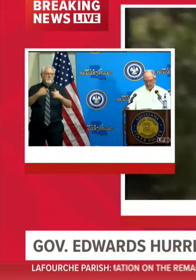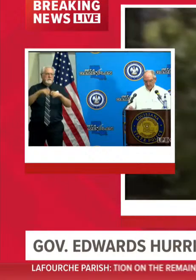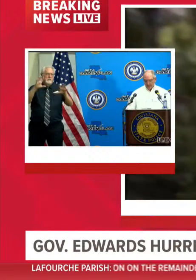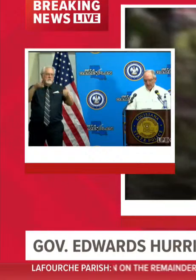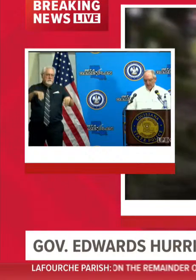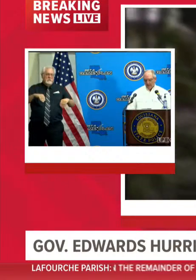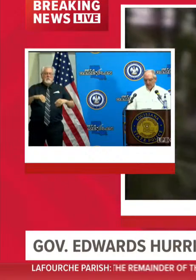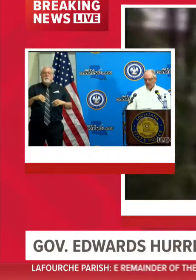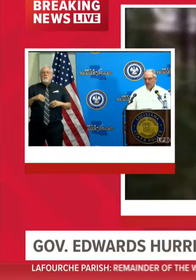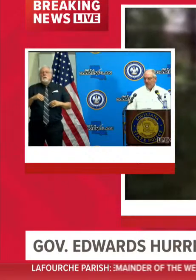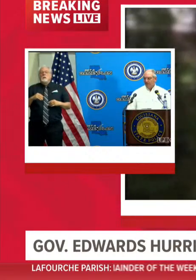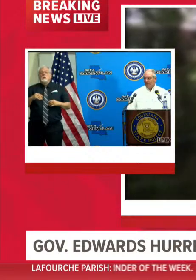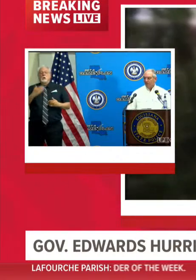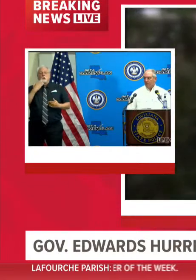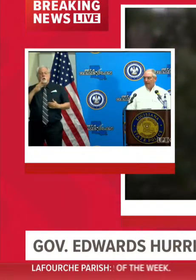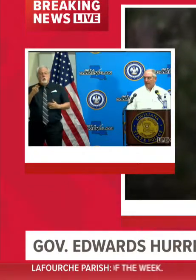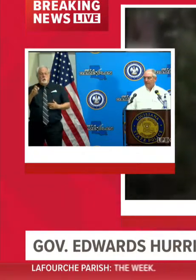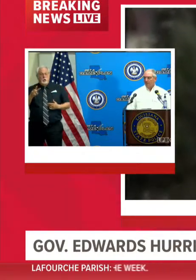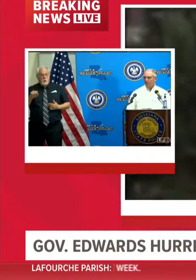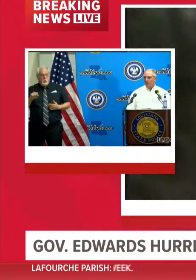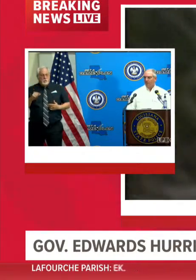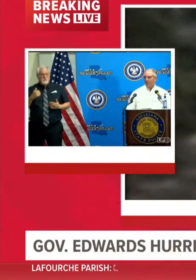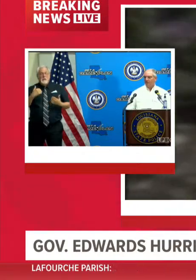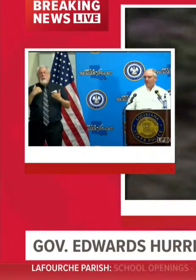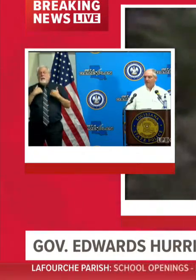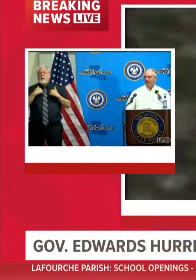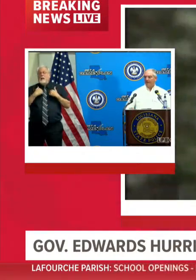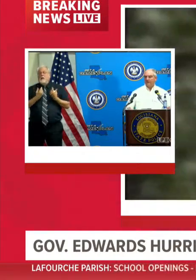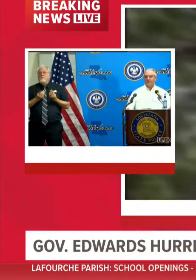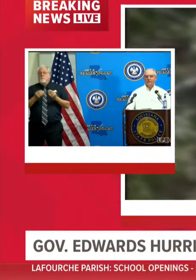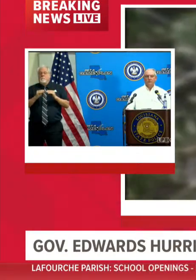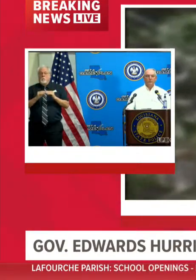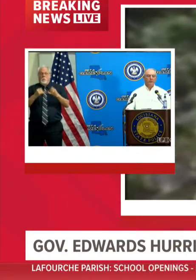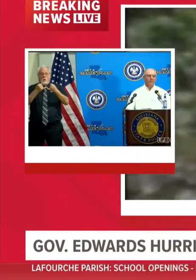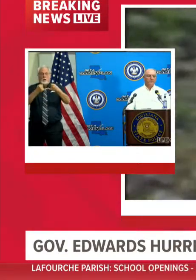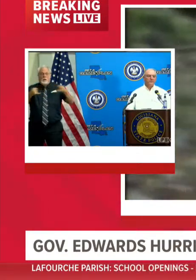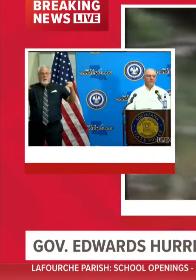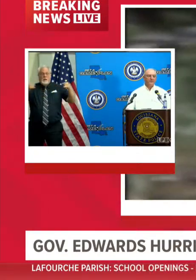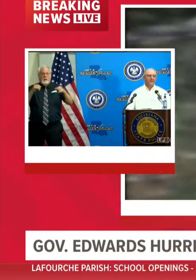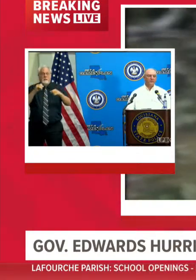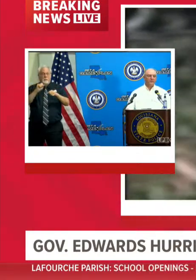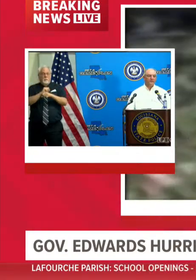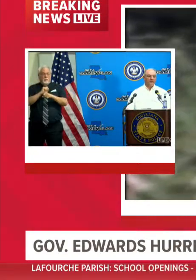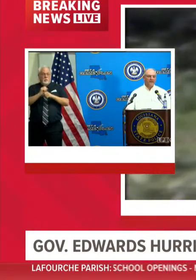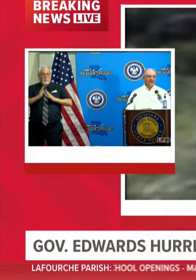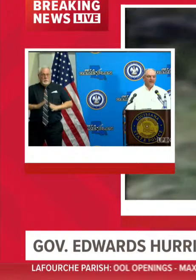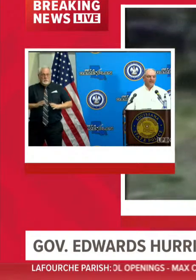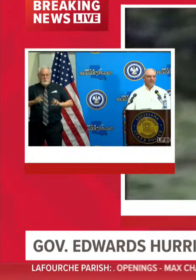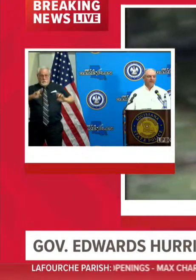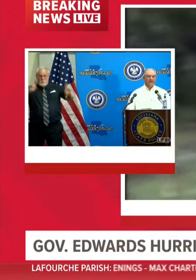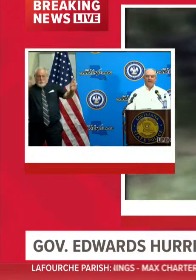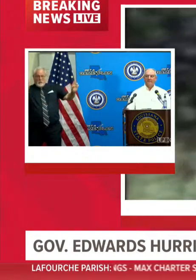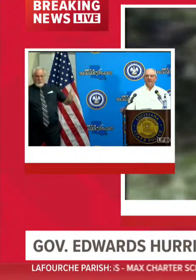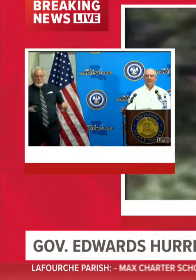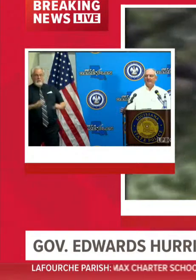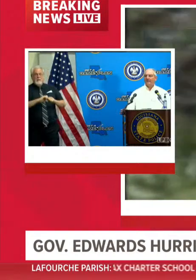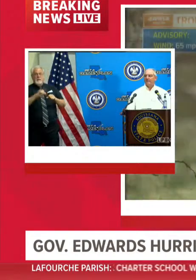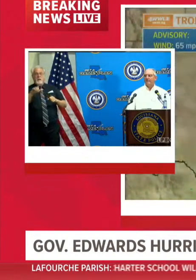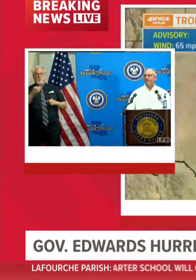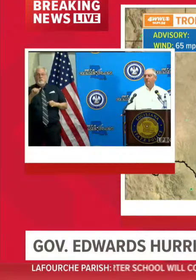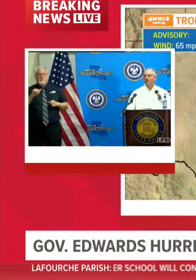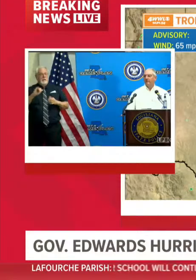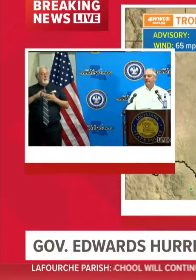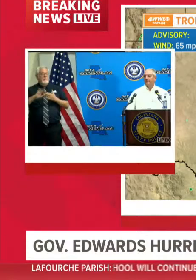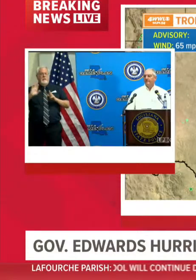outages. The good news is we had more line crews pre-positioned in Louisiana ahead of landfall than